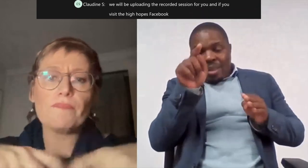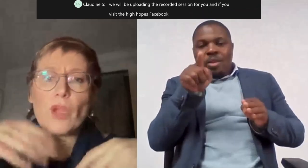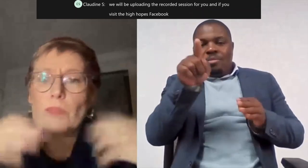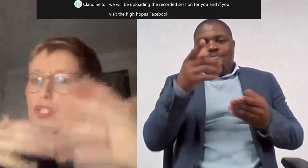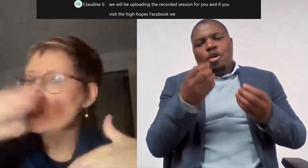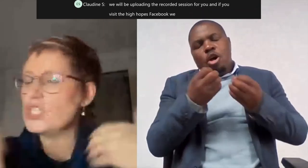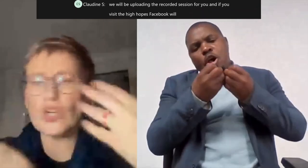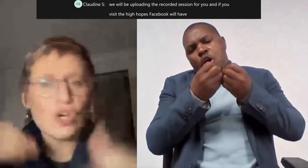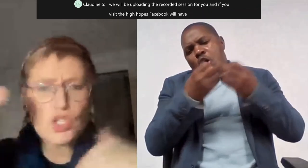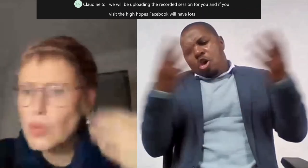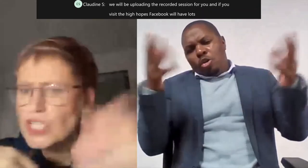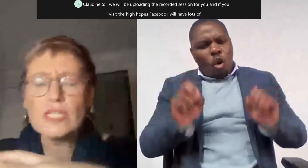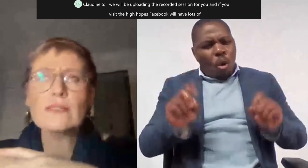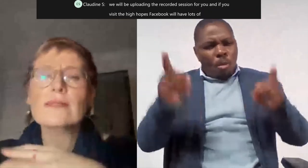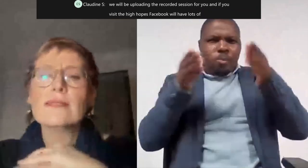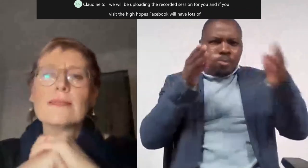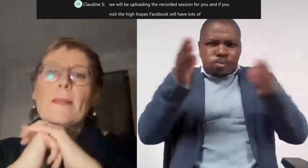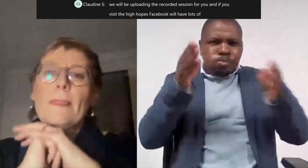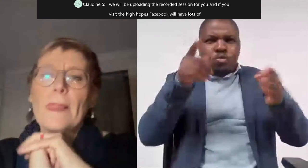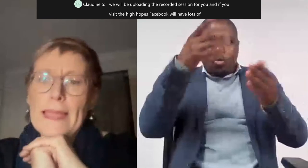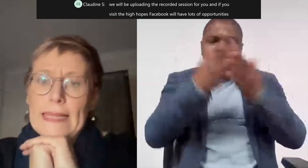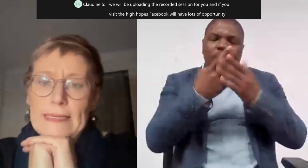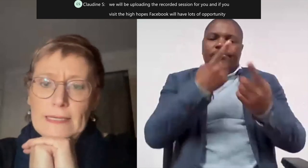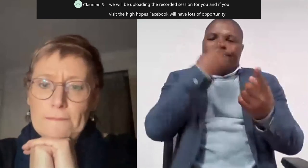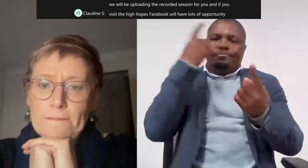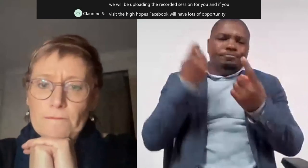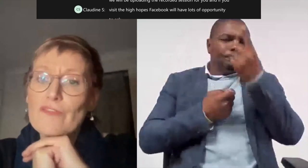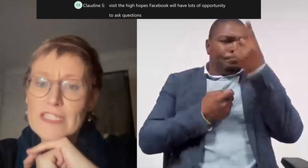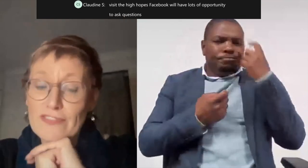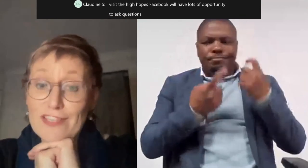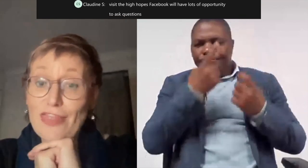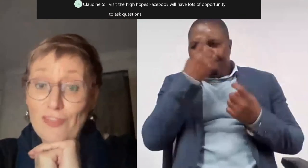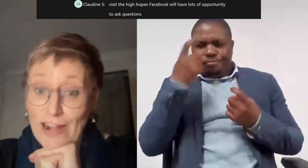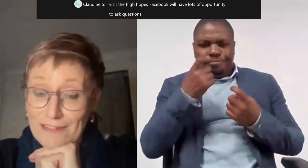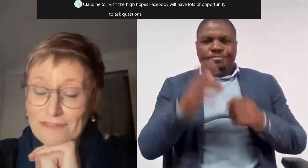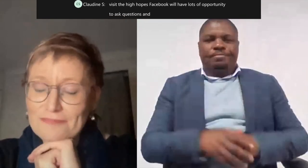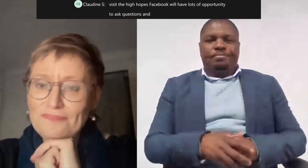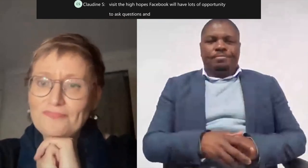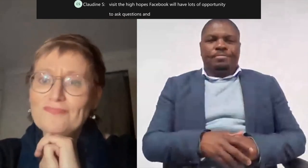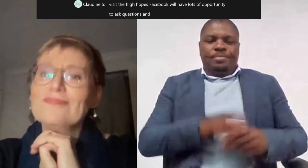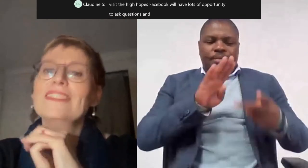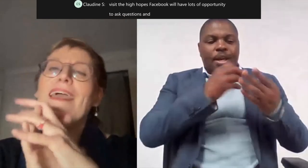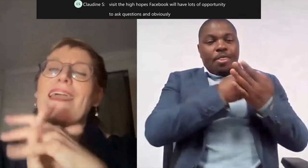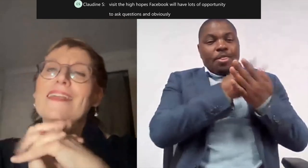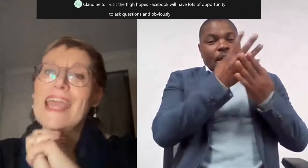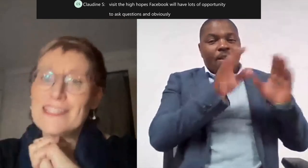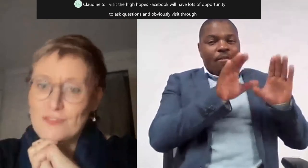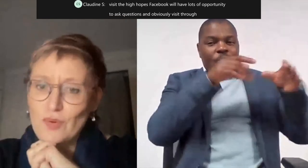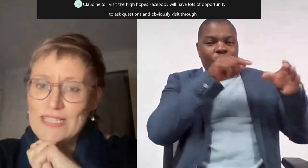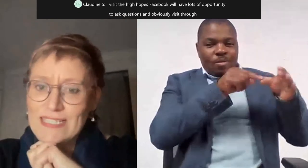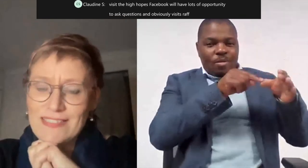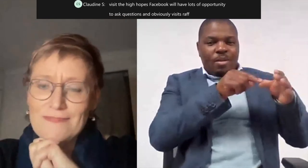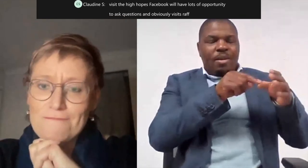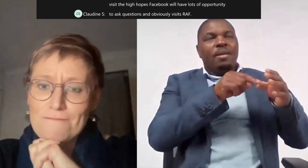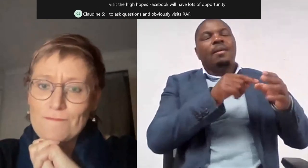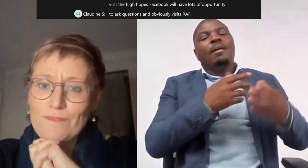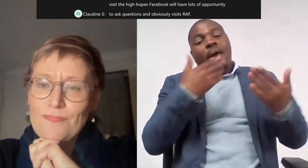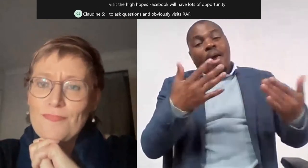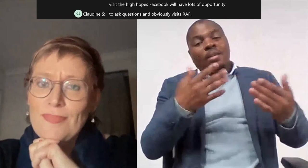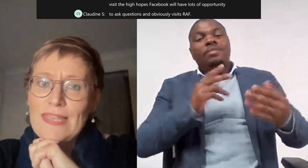of opportunity to ask questions, and obviously visit Thrive and Hands and